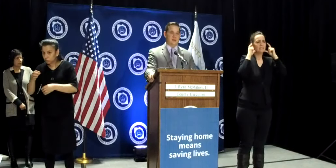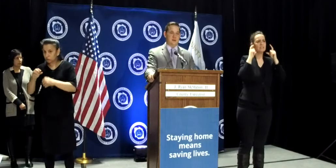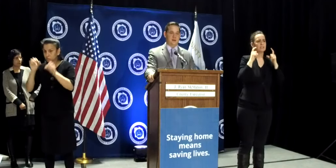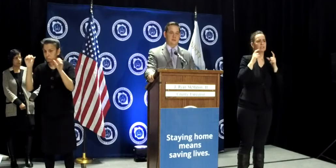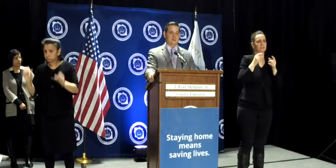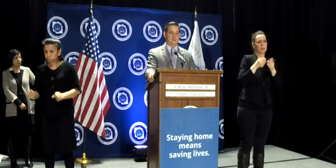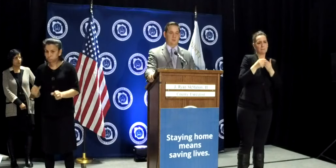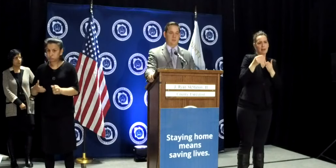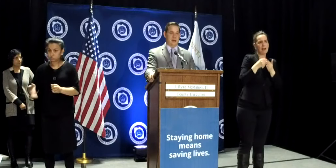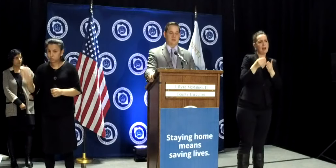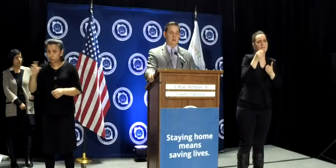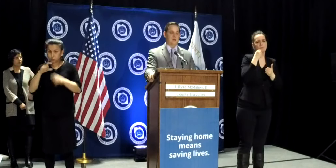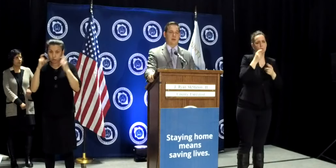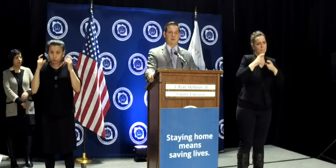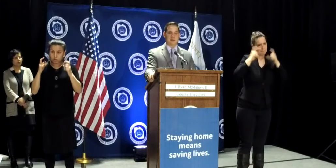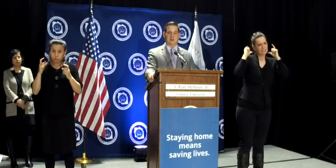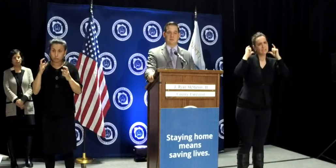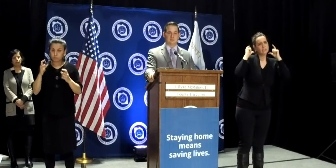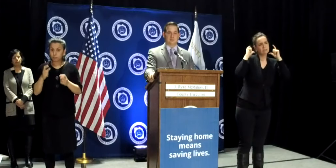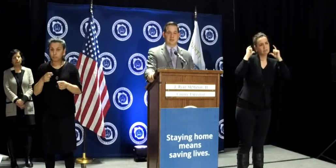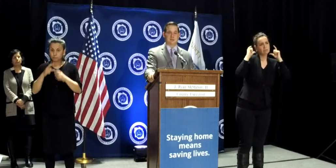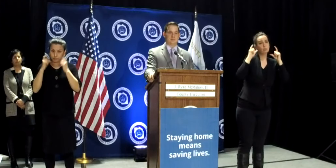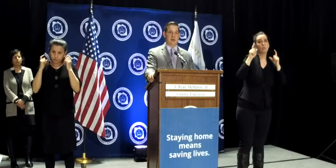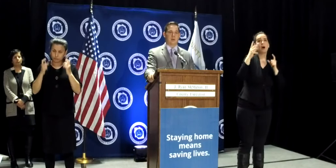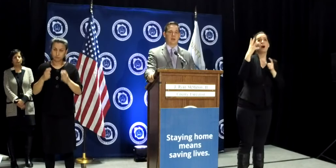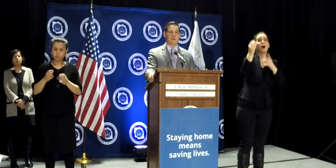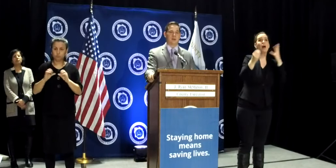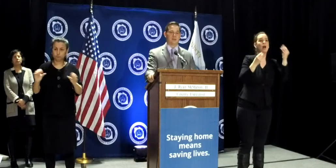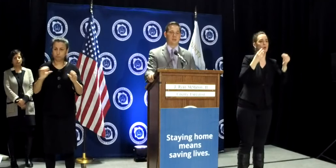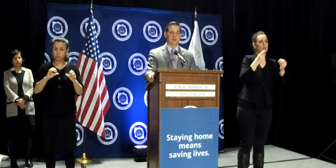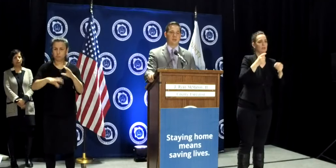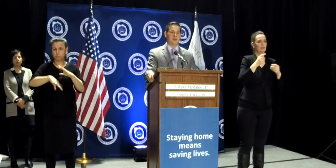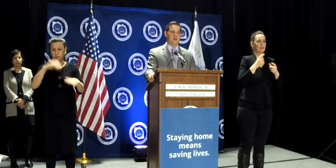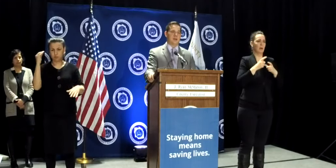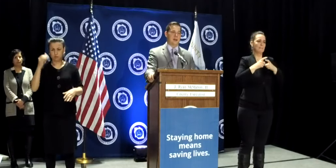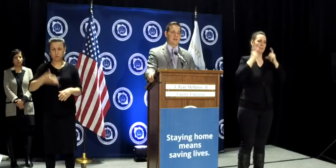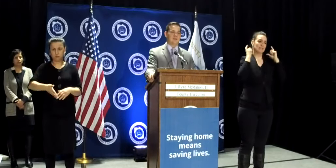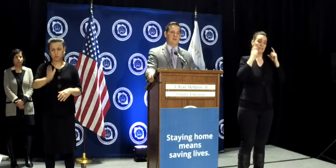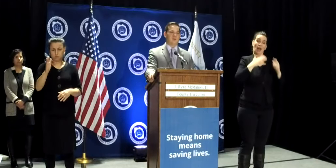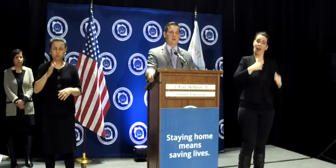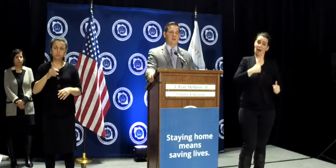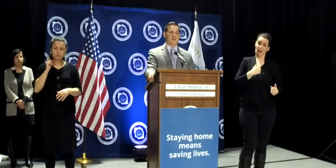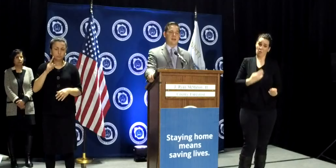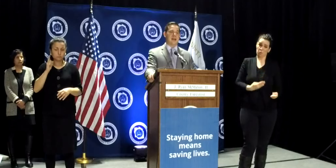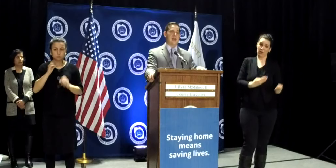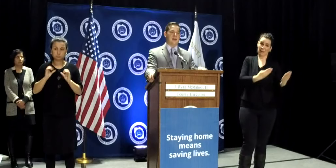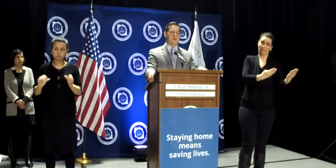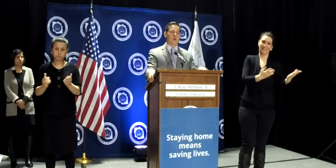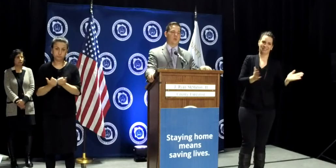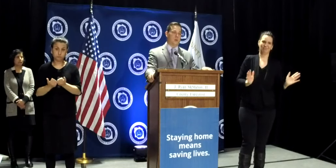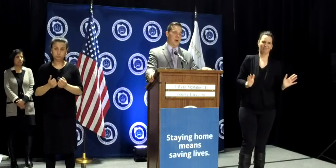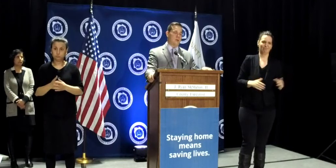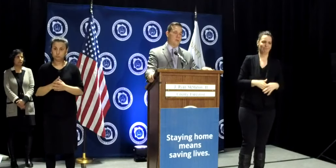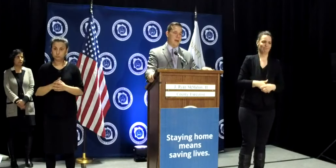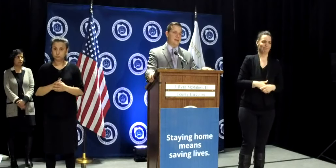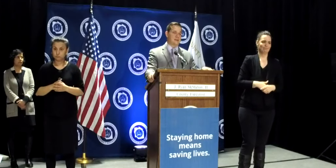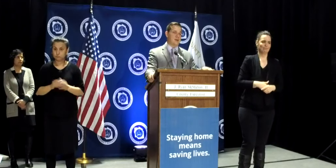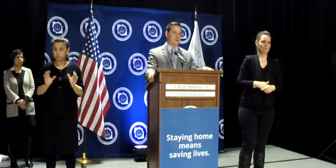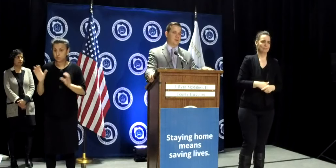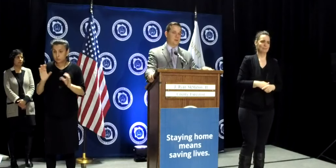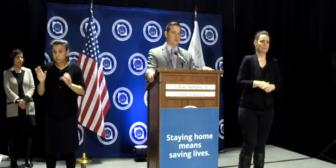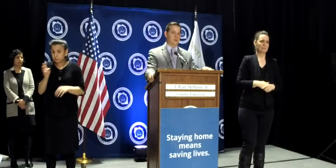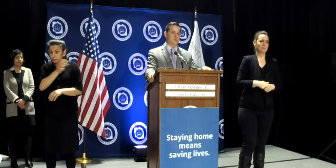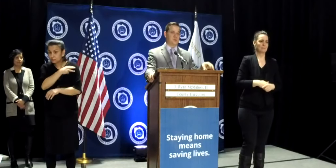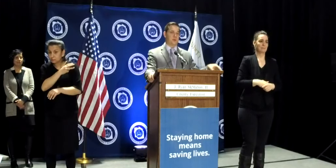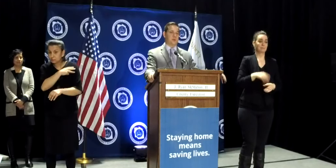And wear a mask whenever you're outside. That's my recommendation. And I think if everyone does that, and don't throw out your mask